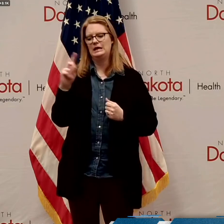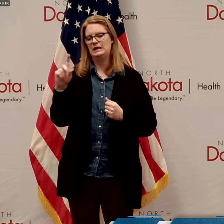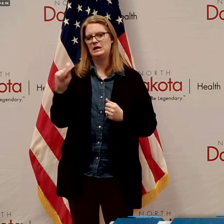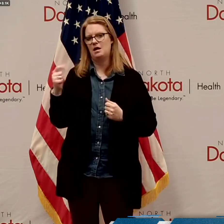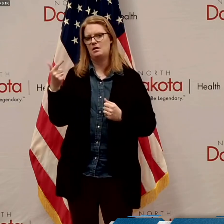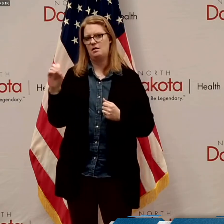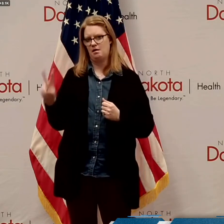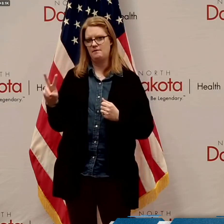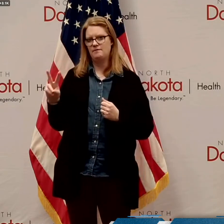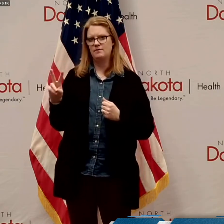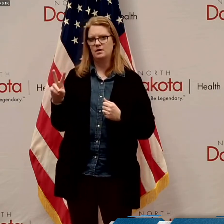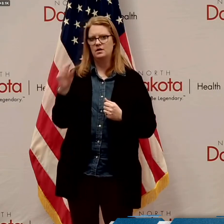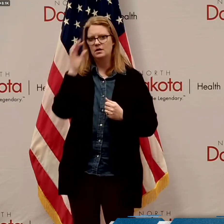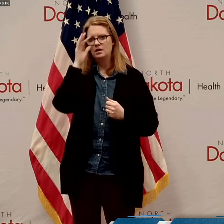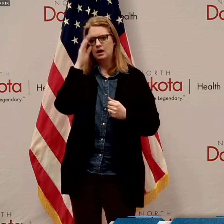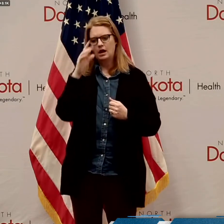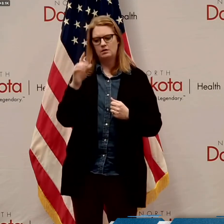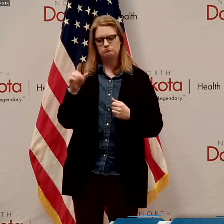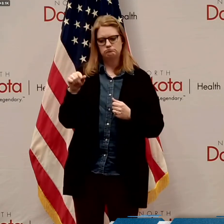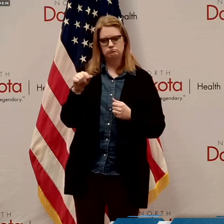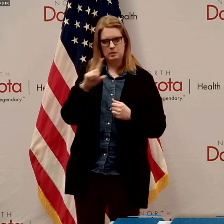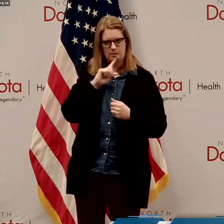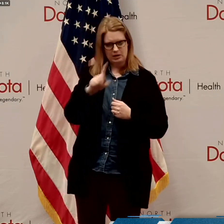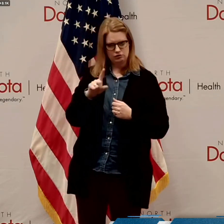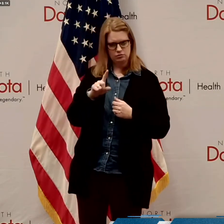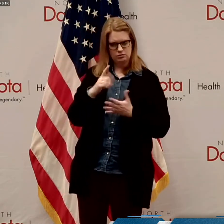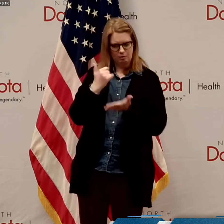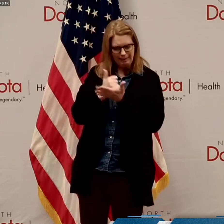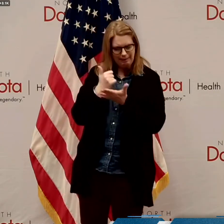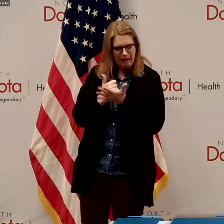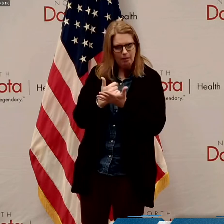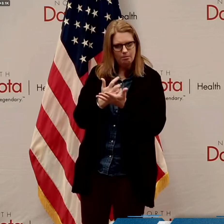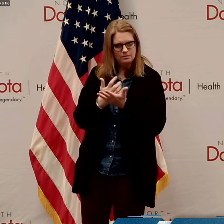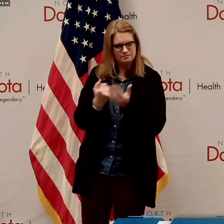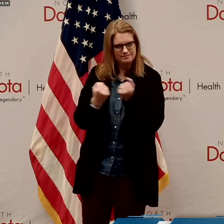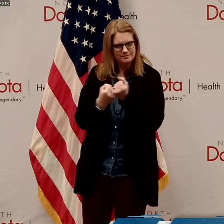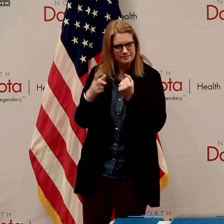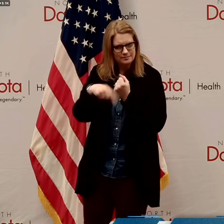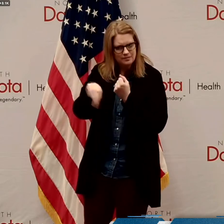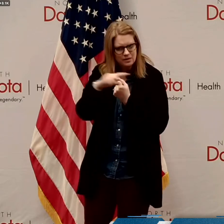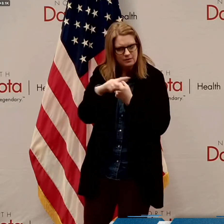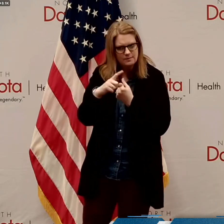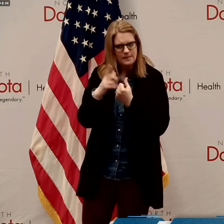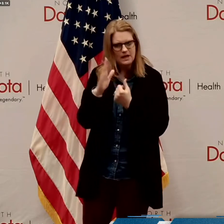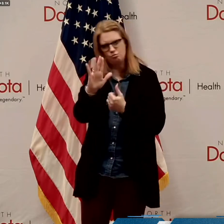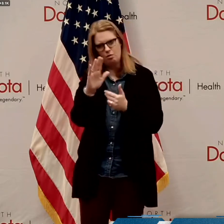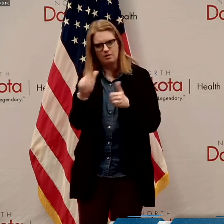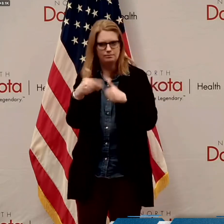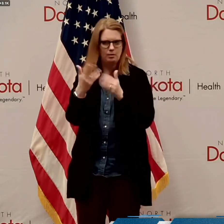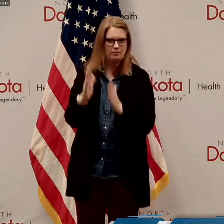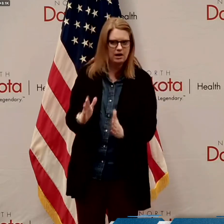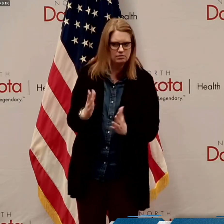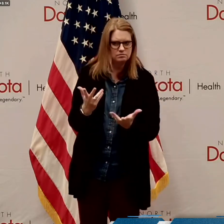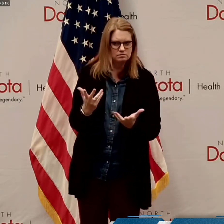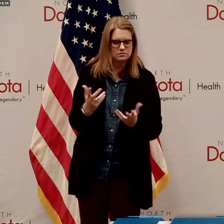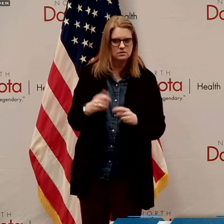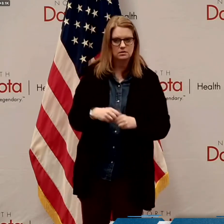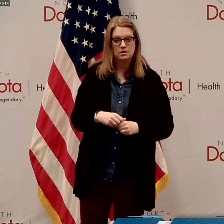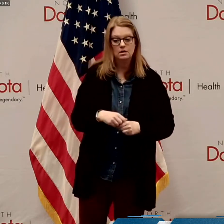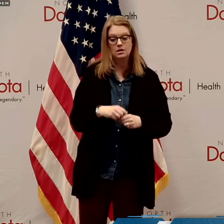northdakotahealth.nd.gov, and we'll make sure that we can help advocate for you with your provider, that particularly if you're in